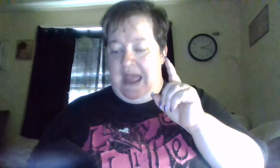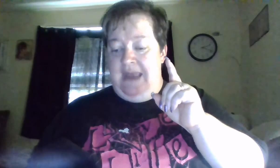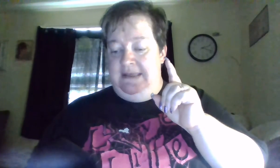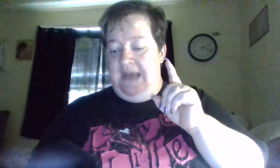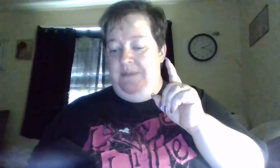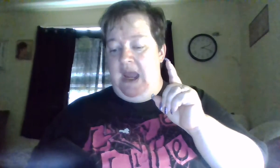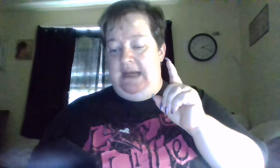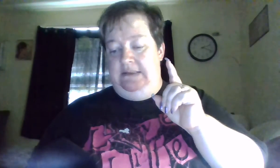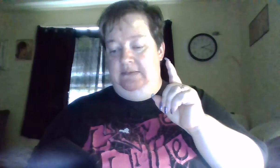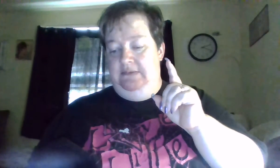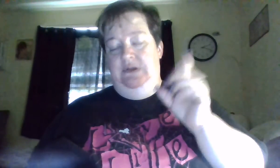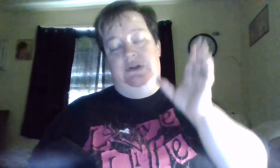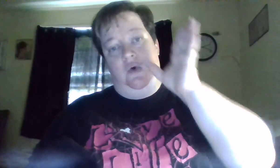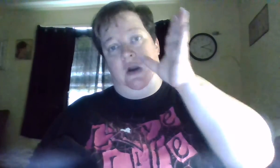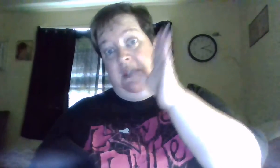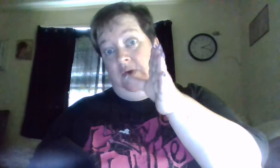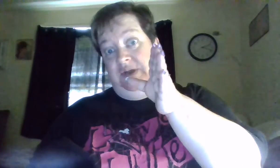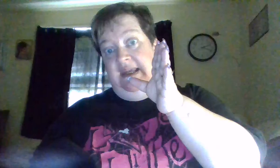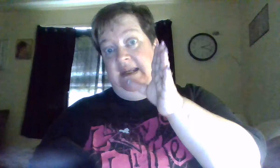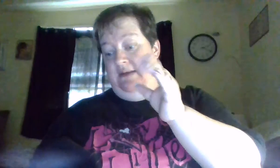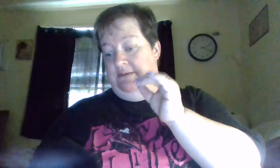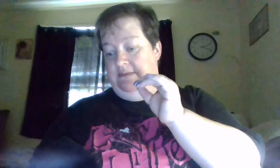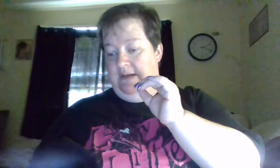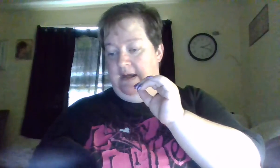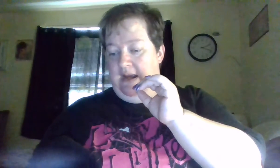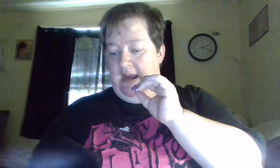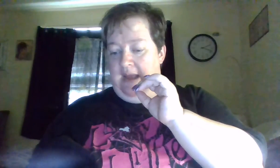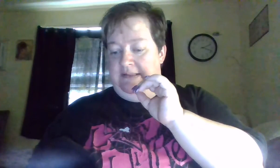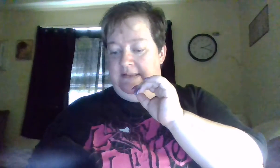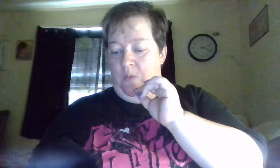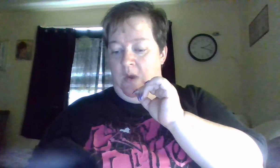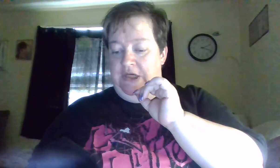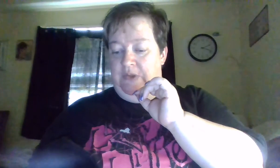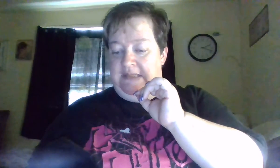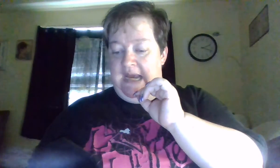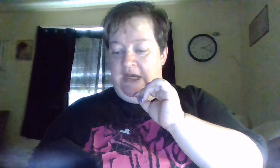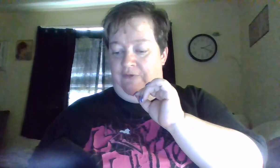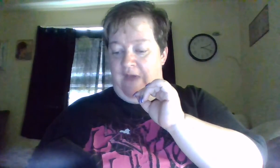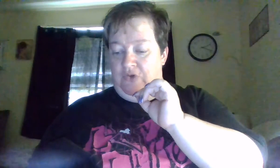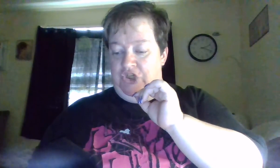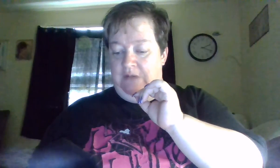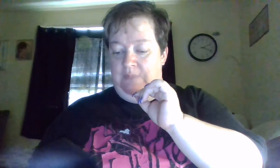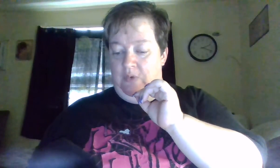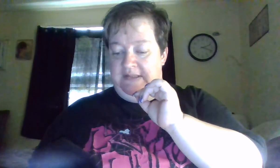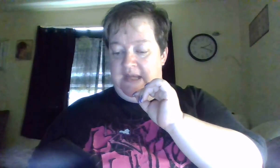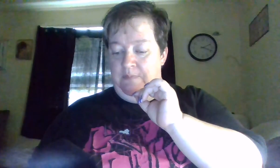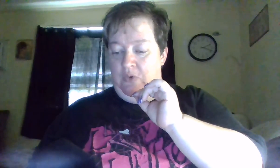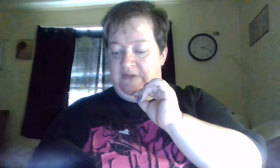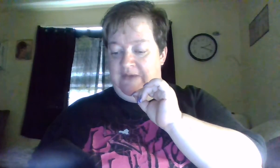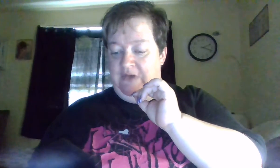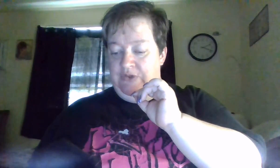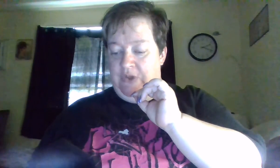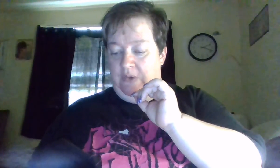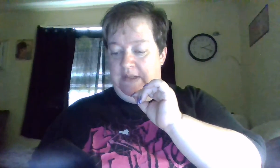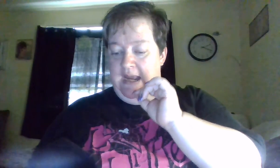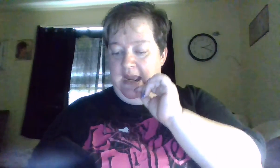that same night, the Lord appears to Gideon and says, I want you to take your father's young bull, the second bull of 7 years old,